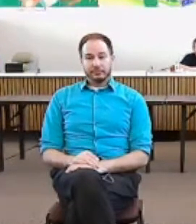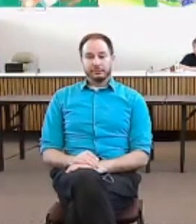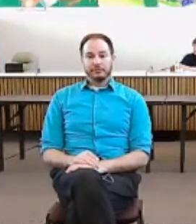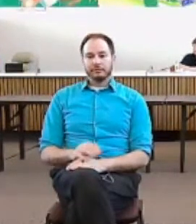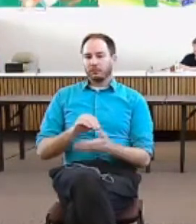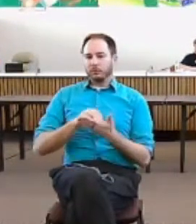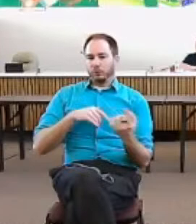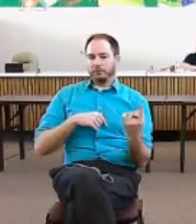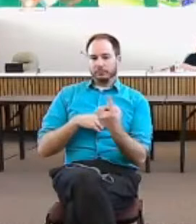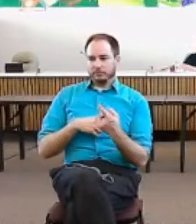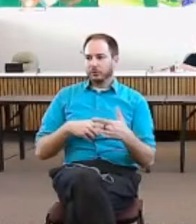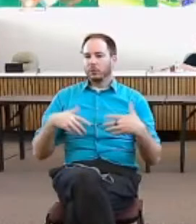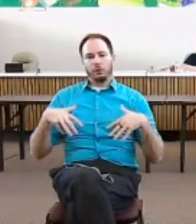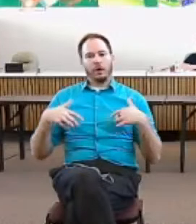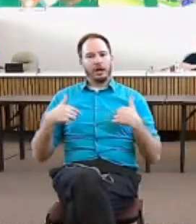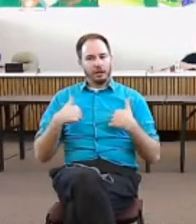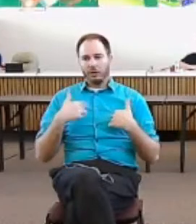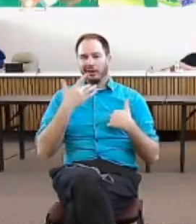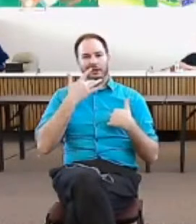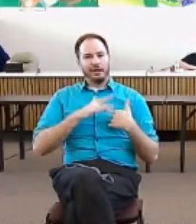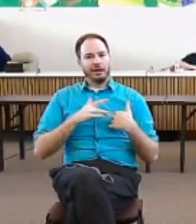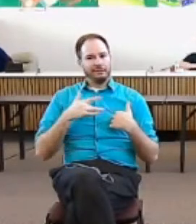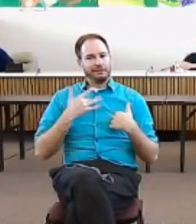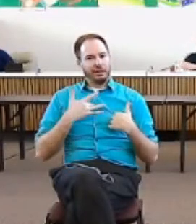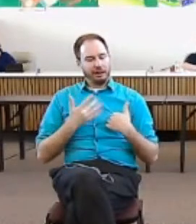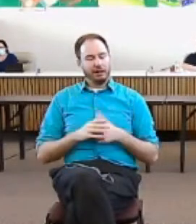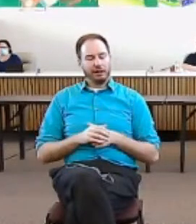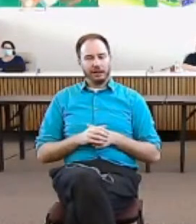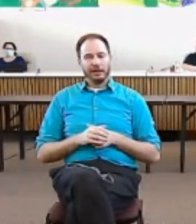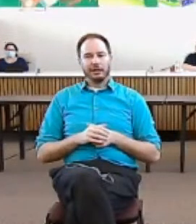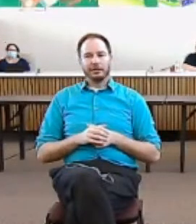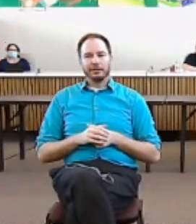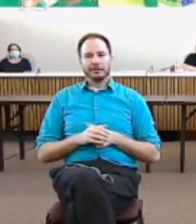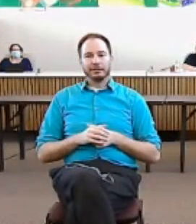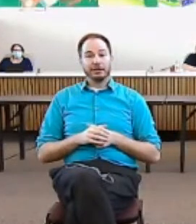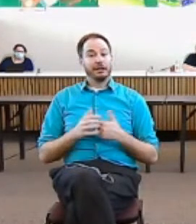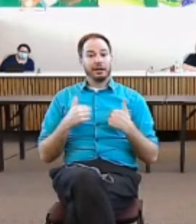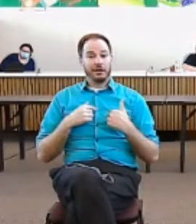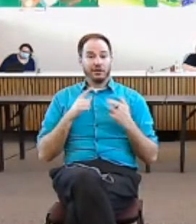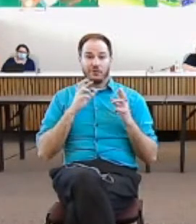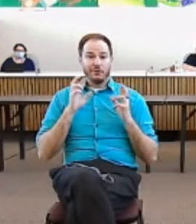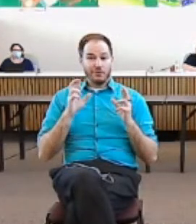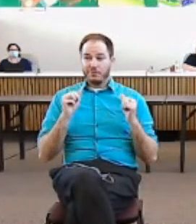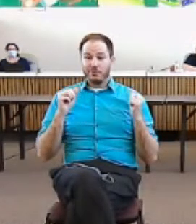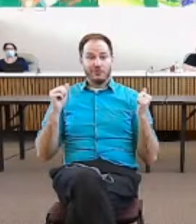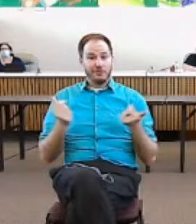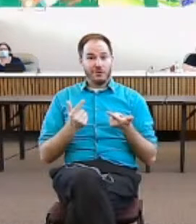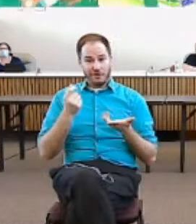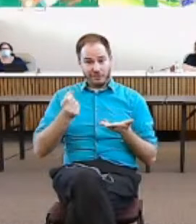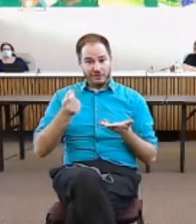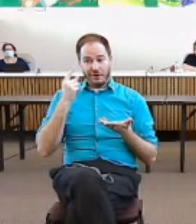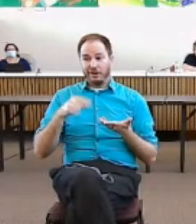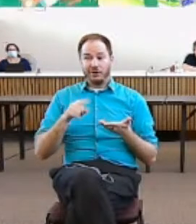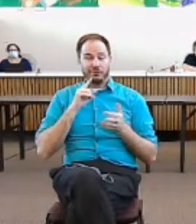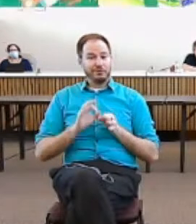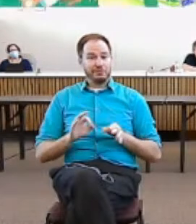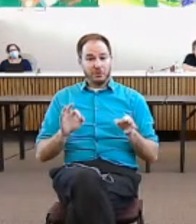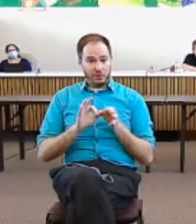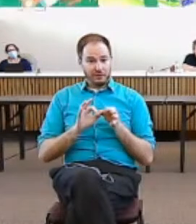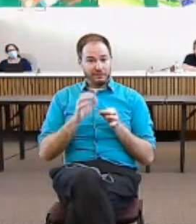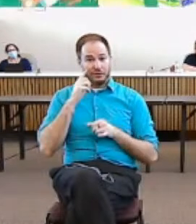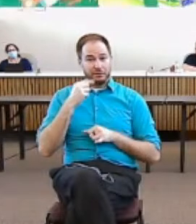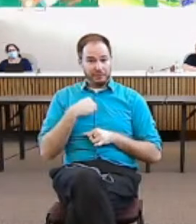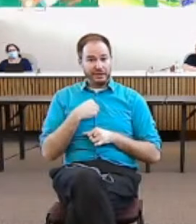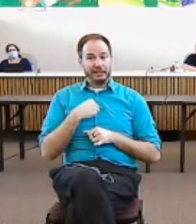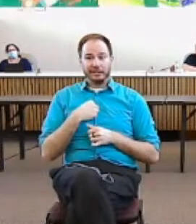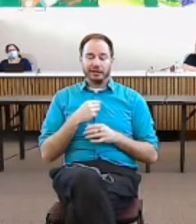Wow, I feel so lucky right now. I just really hope that everyone understands how much this means to me. As